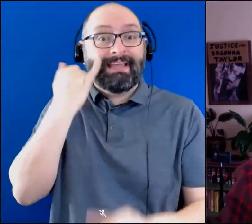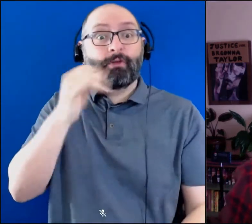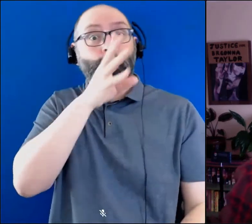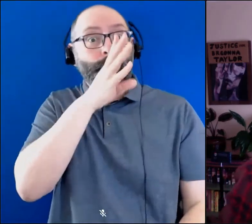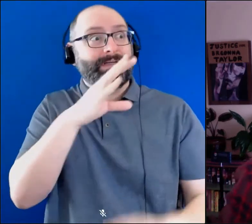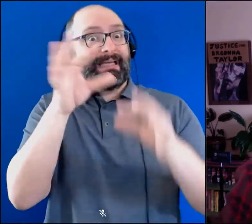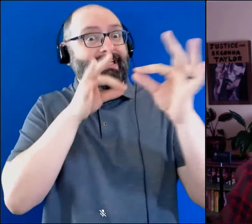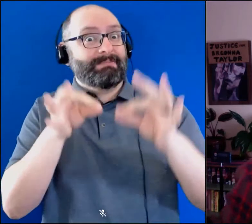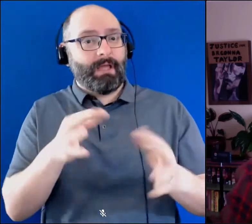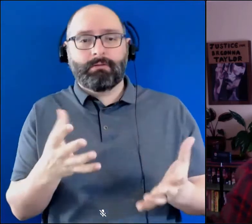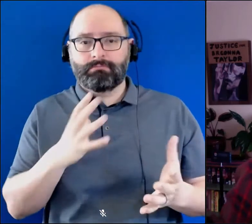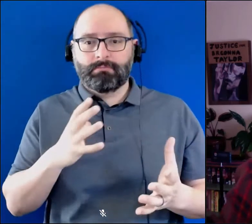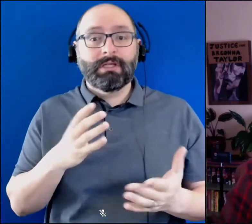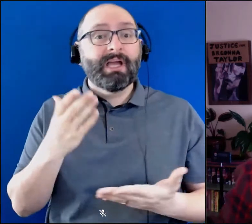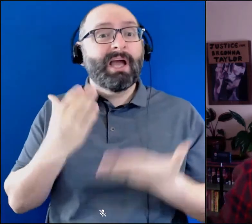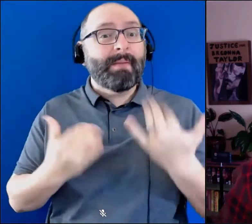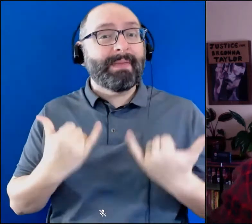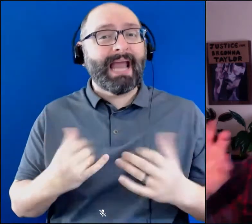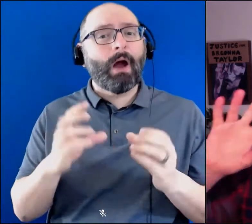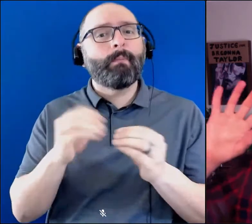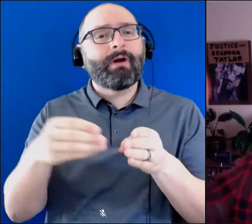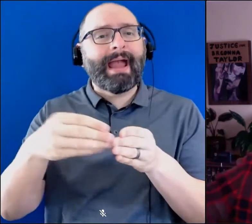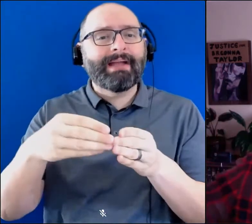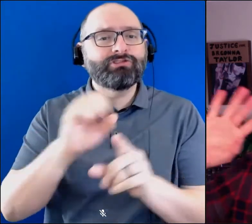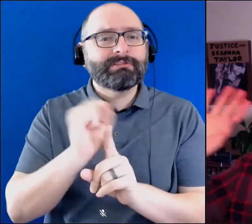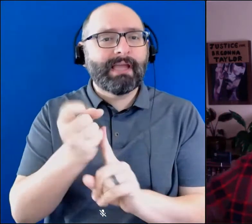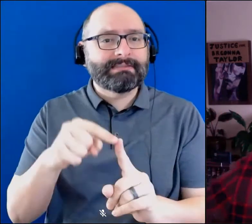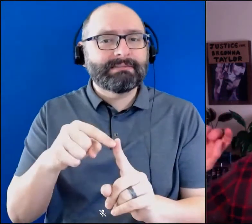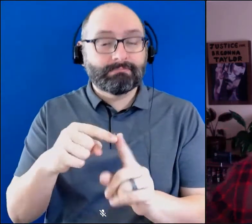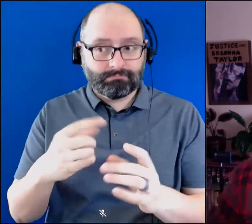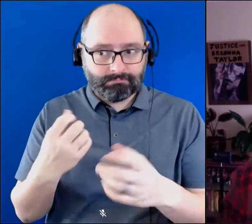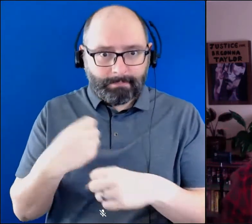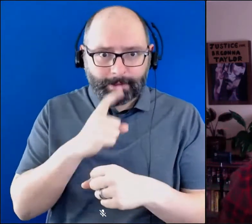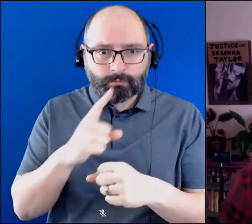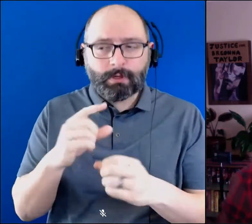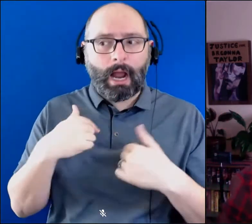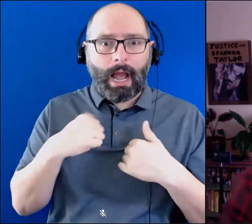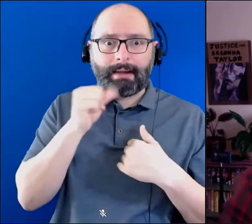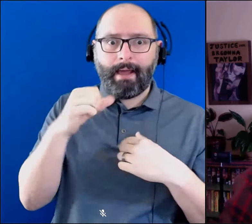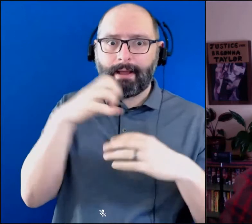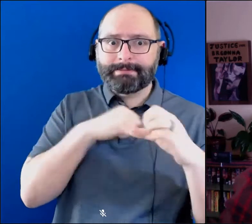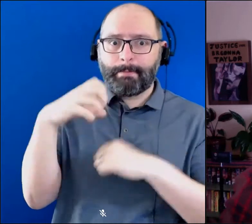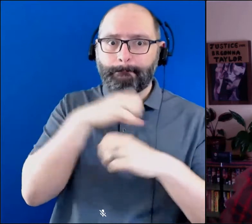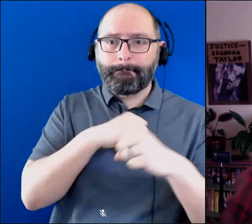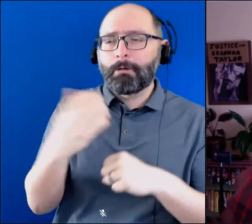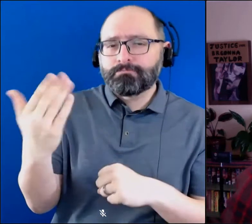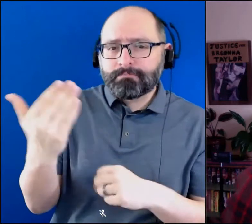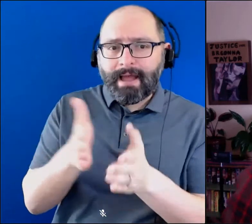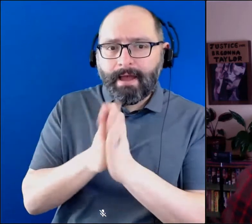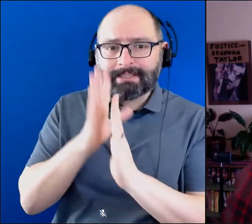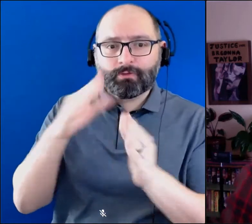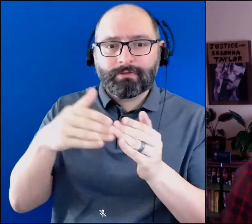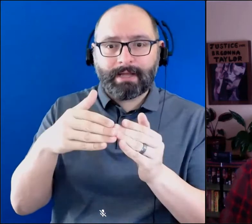At this point, we might want some more edge cases. Let's just make sure we don't have any assumptions that are getting made. We're not allowed